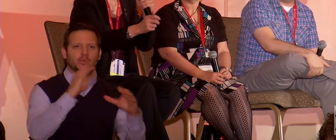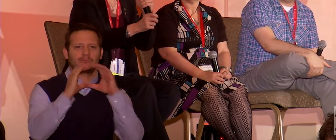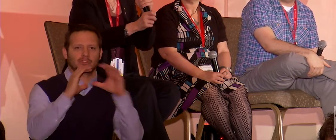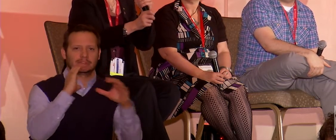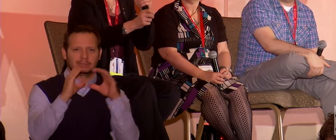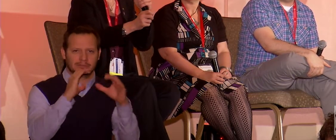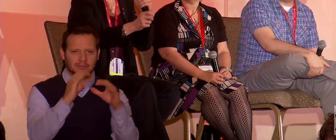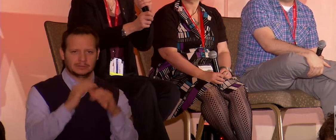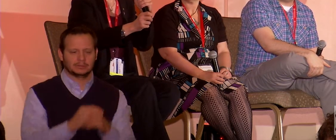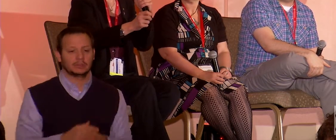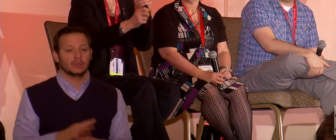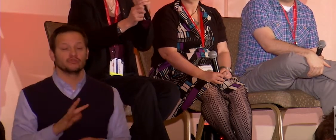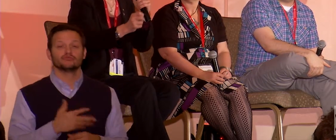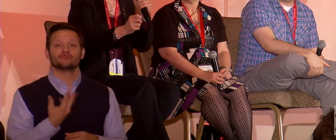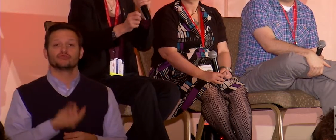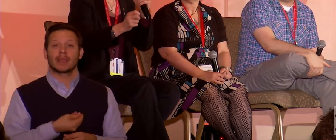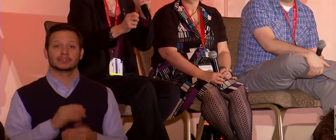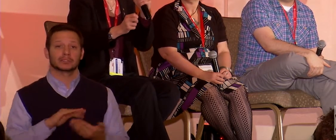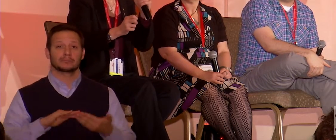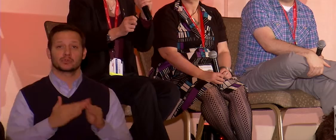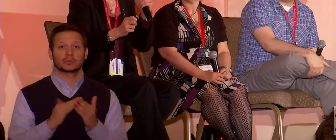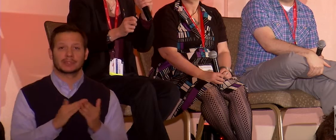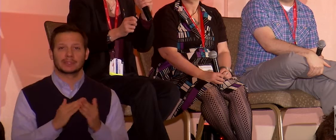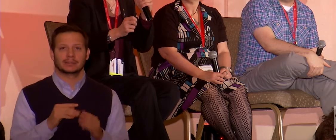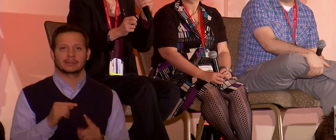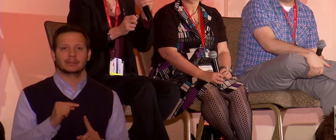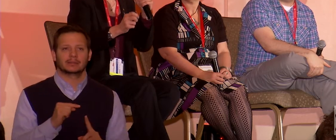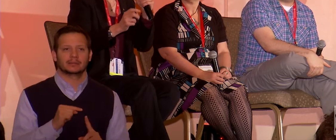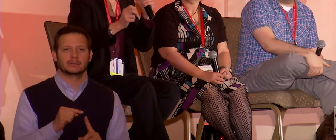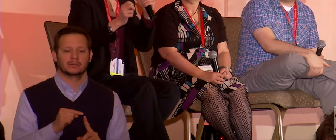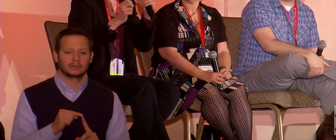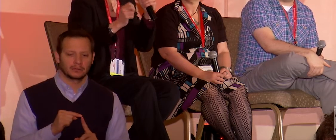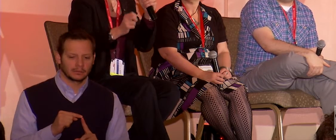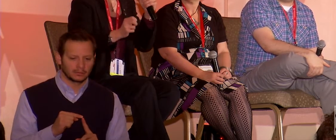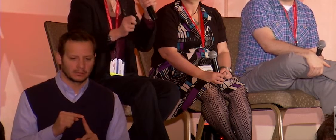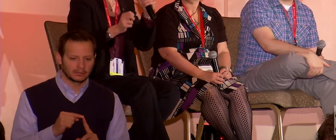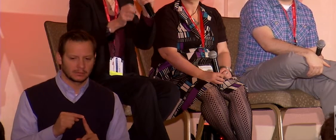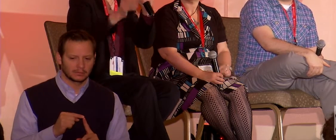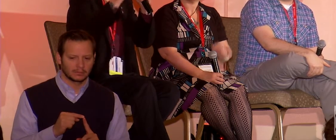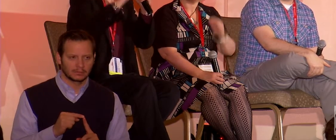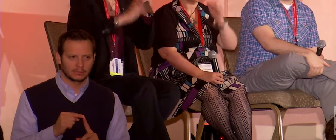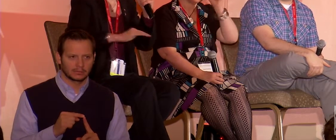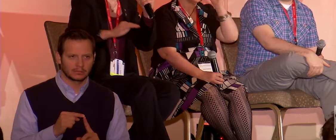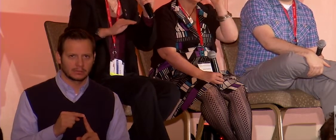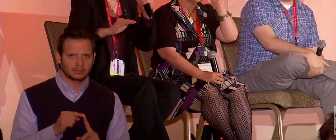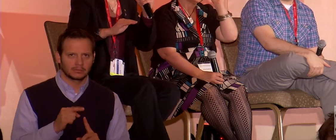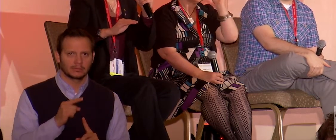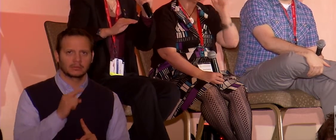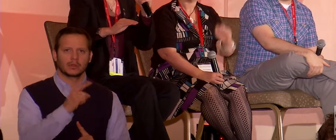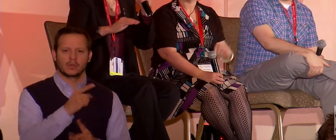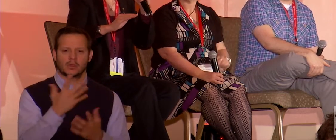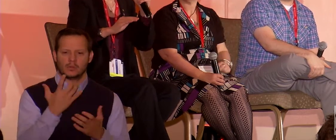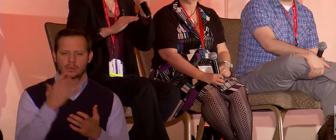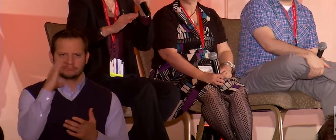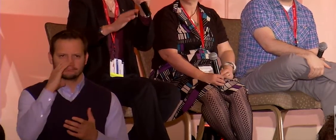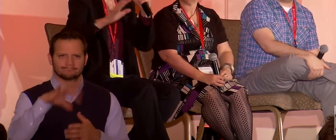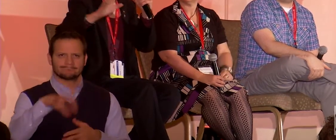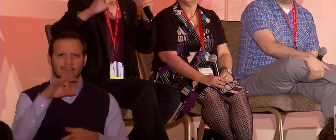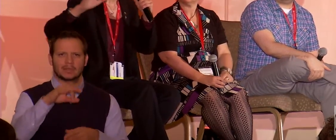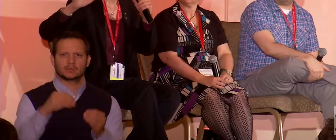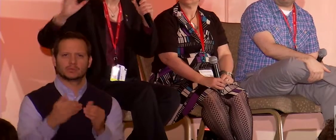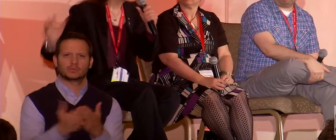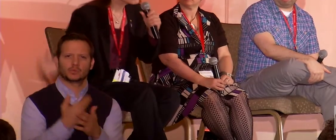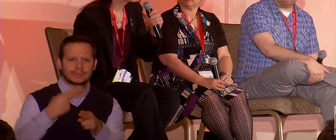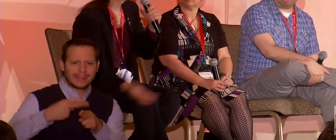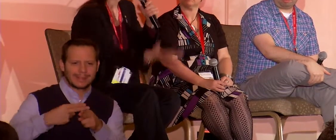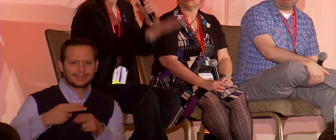you this, the trans community probably is the word of the week club as far as naming and finding a new term, that sort of thing, but it